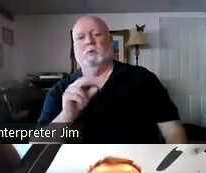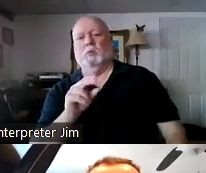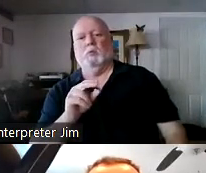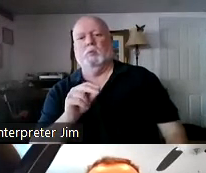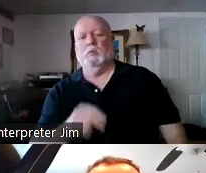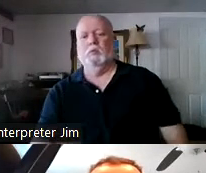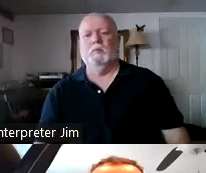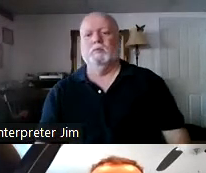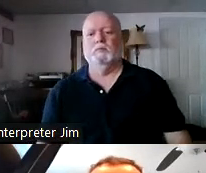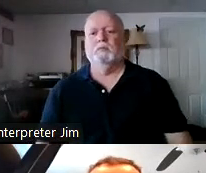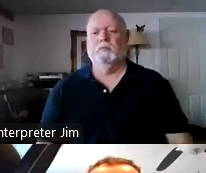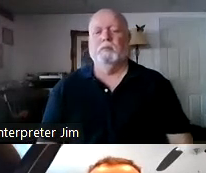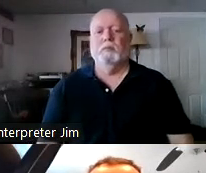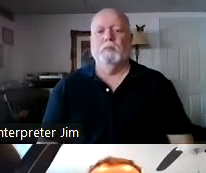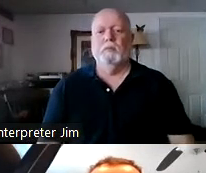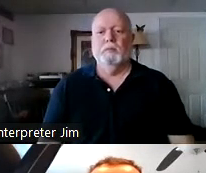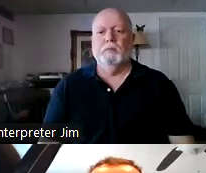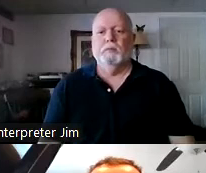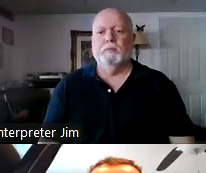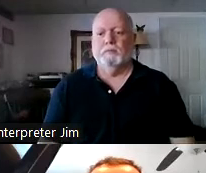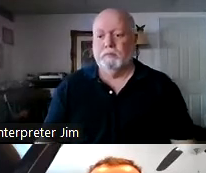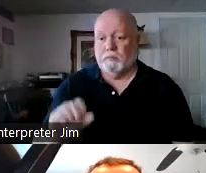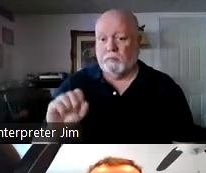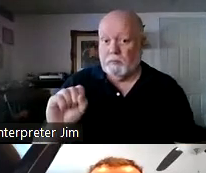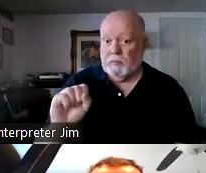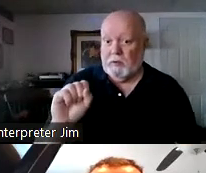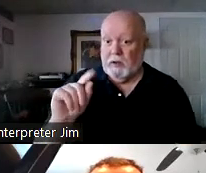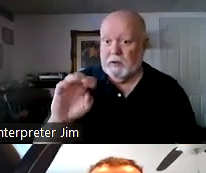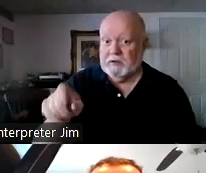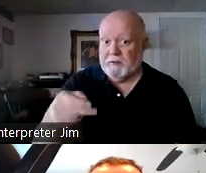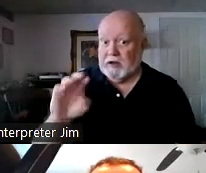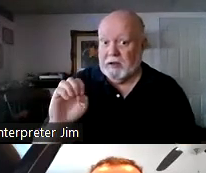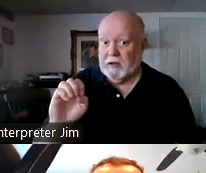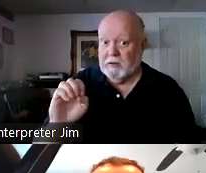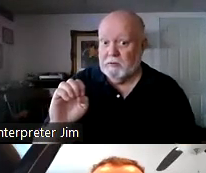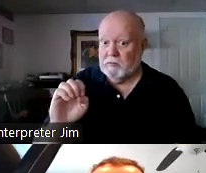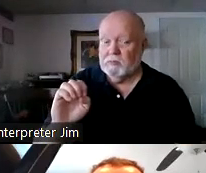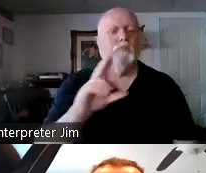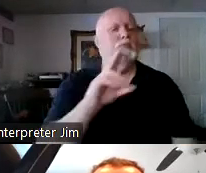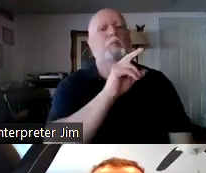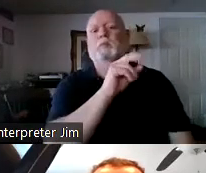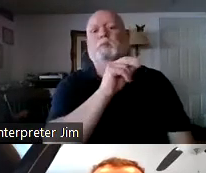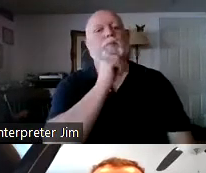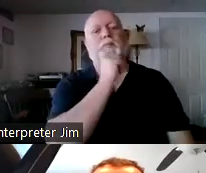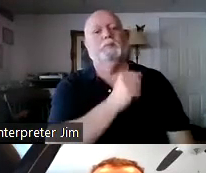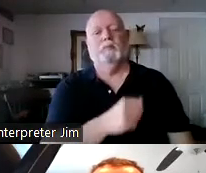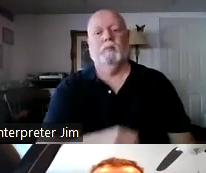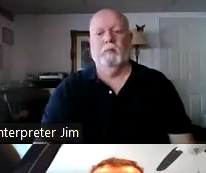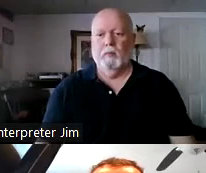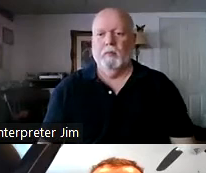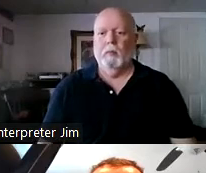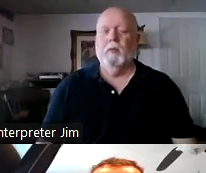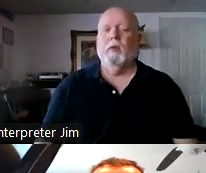Stephanie has not. Okay. I have not. Okay. Now, those of you that